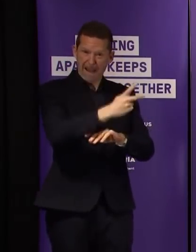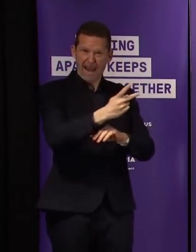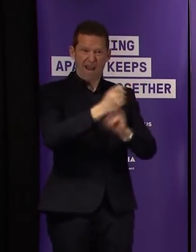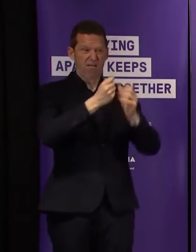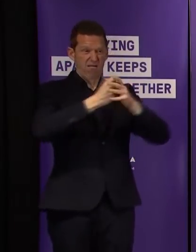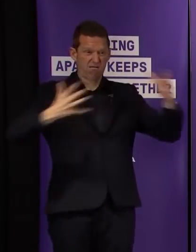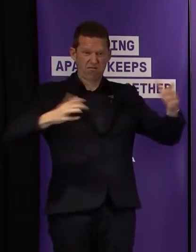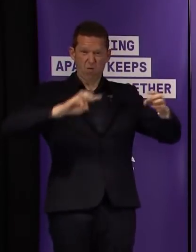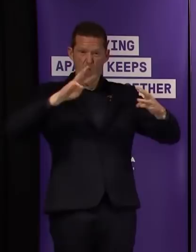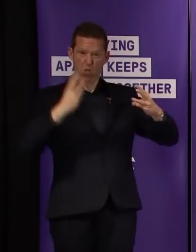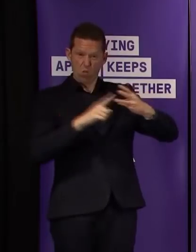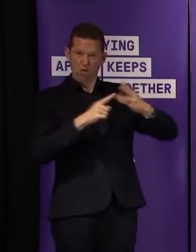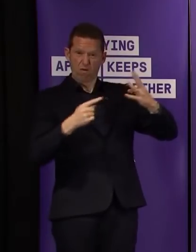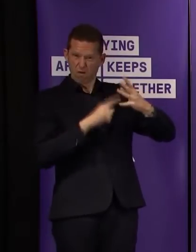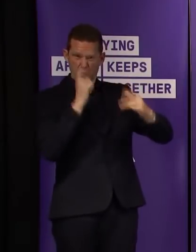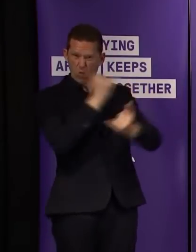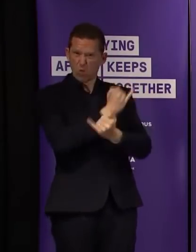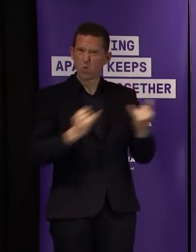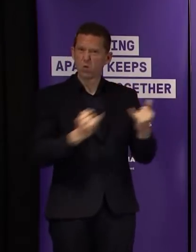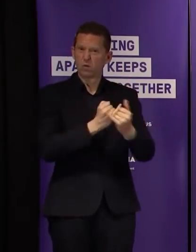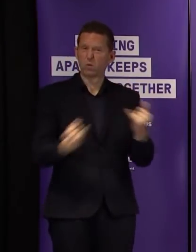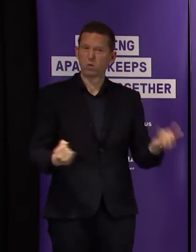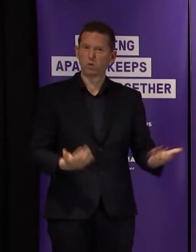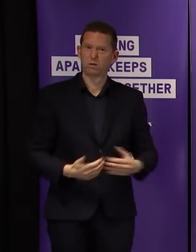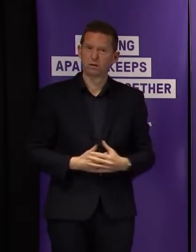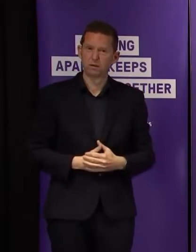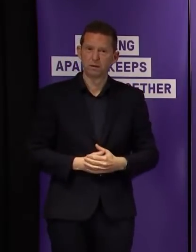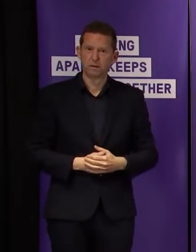it has ever been. If